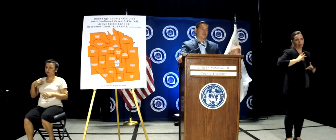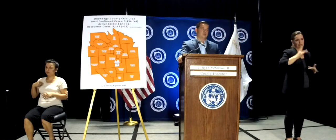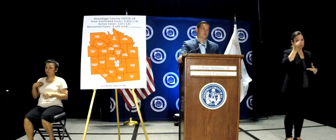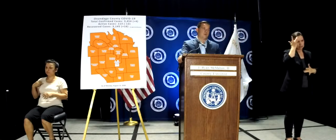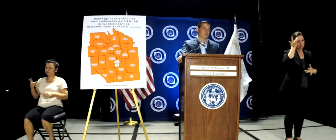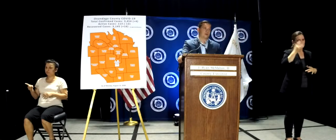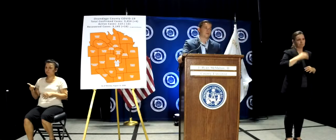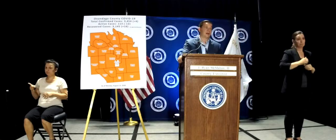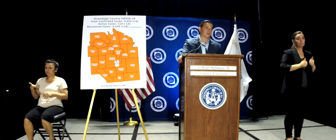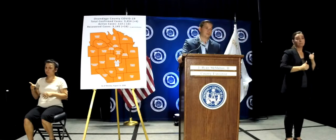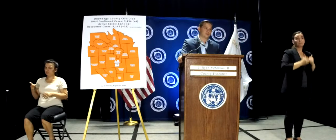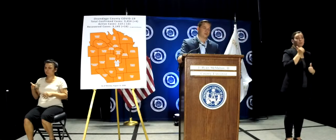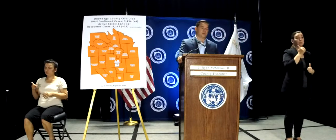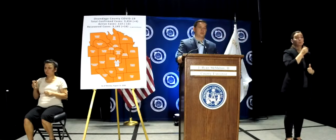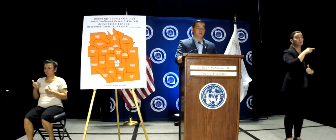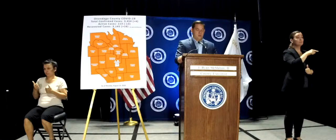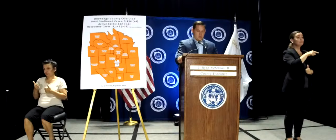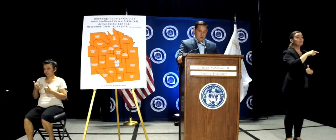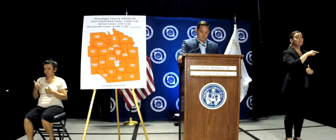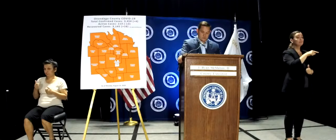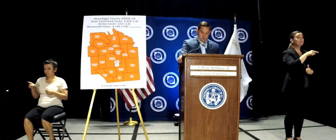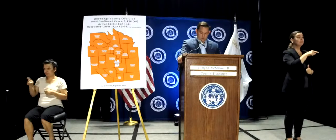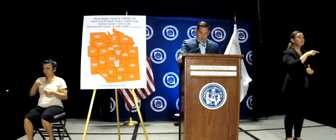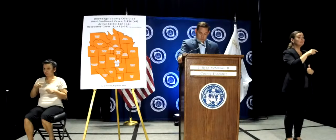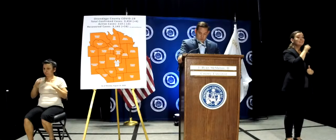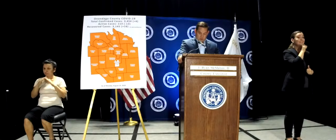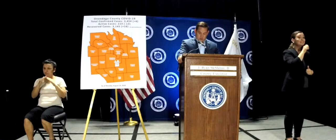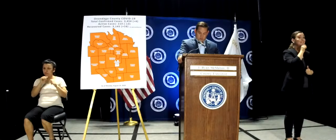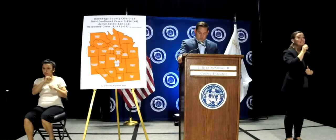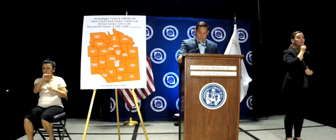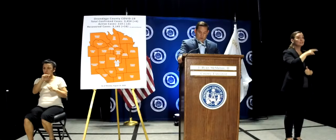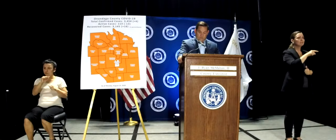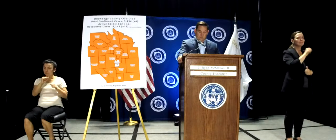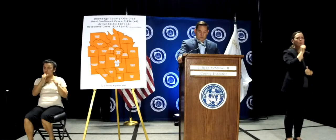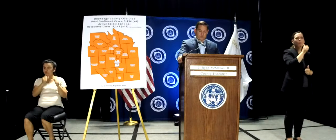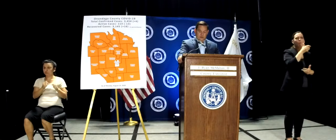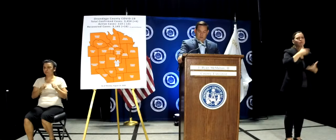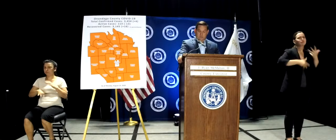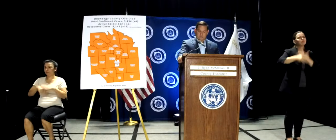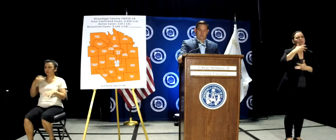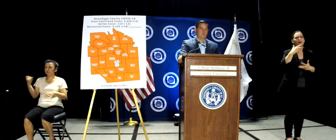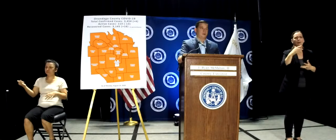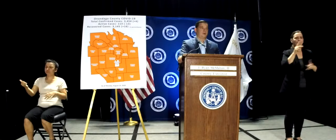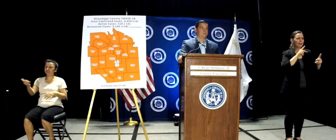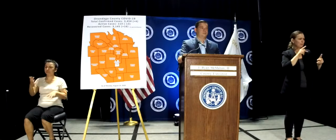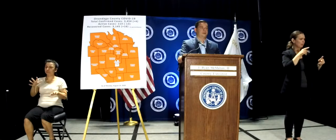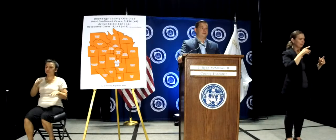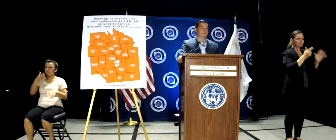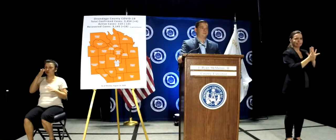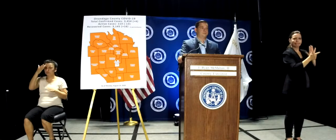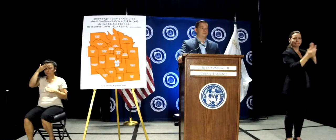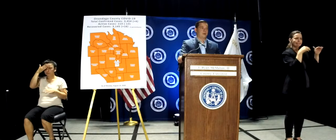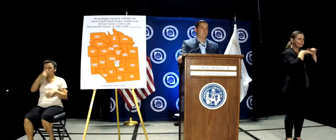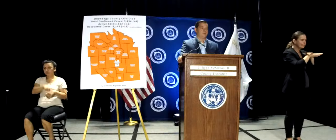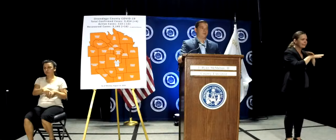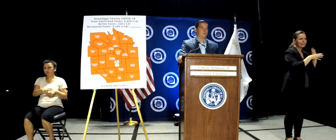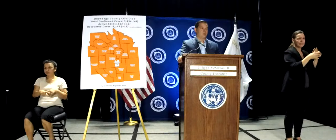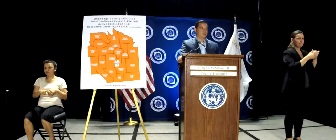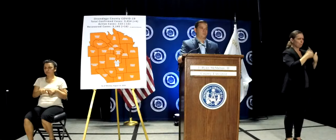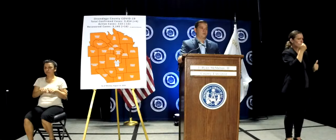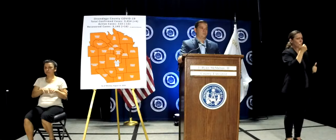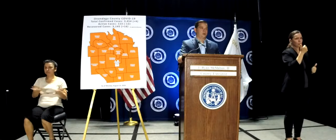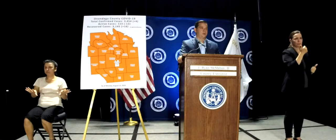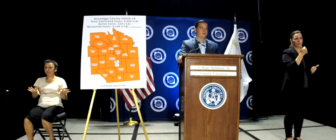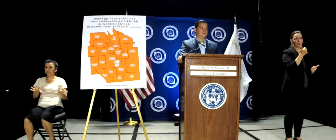of interaction with folks outside of the facility. So overall, 4 is a great number, and happy that